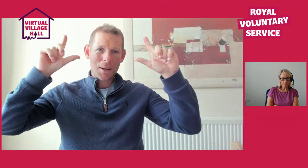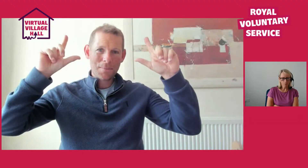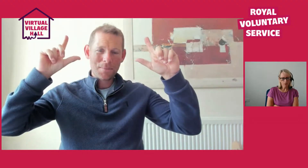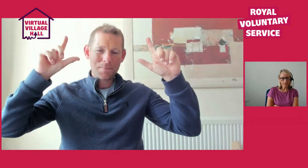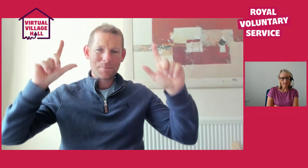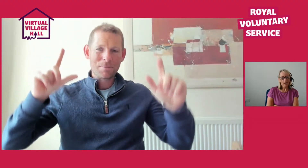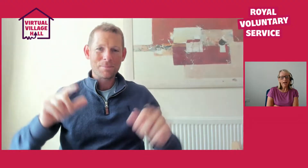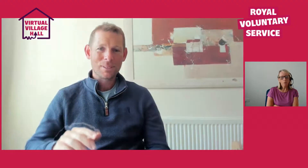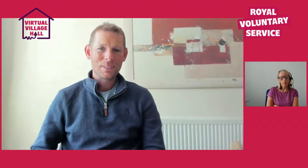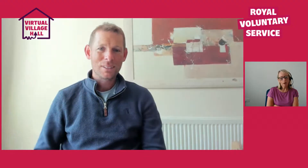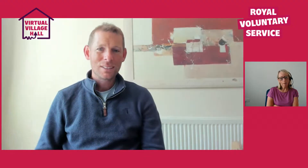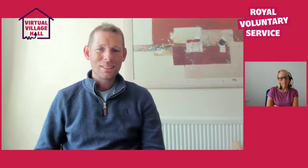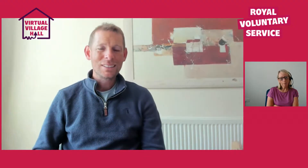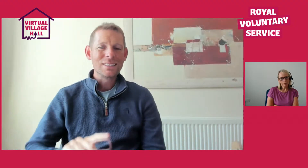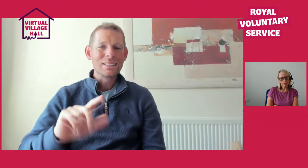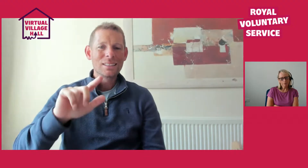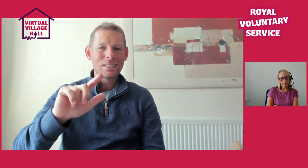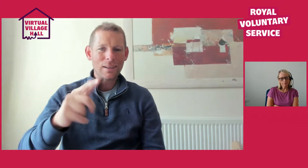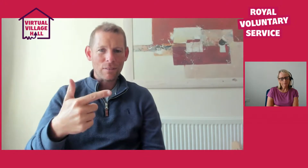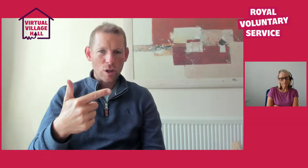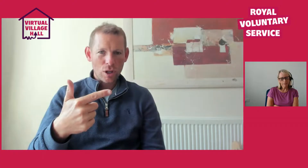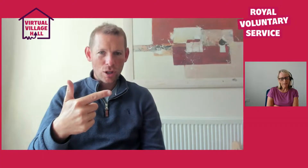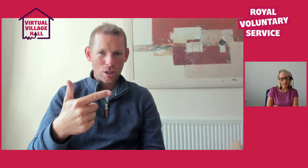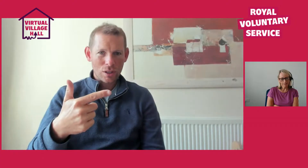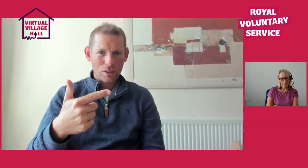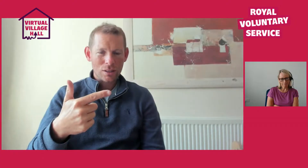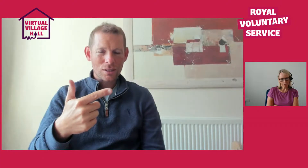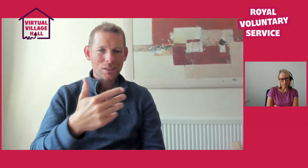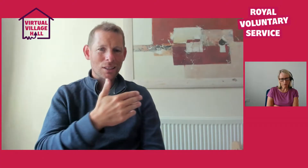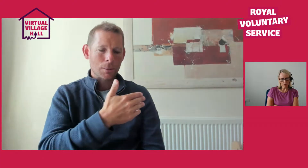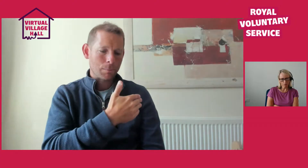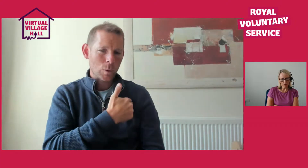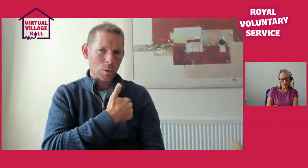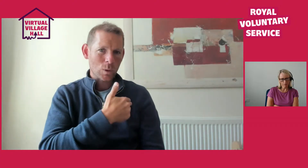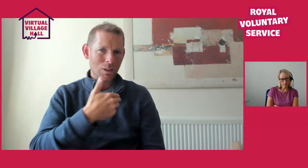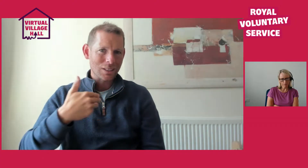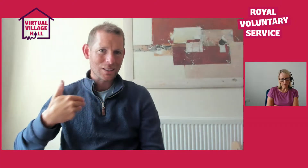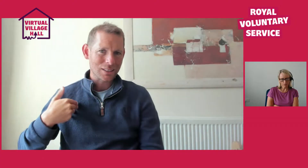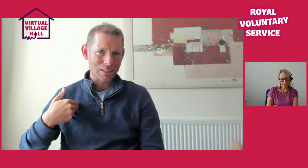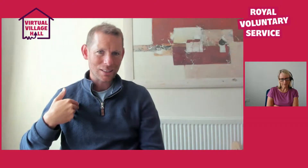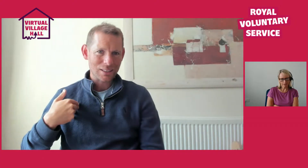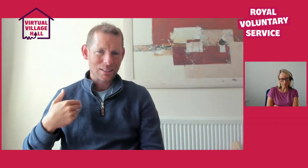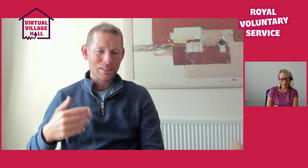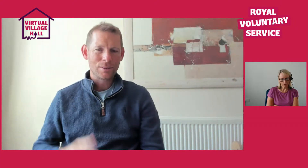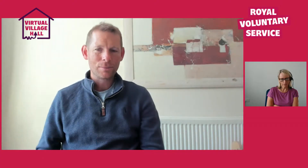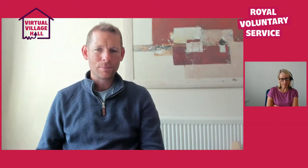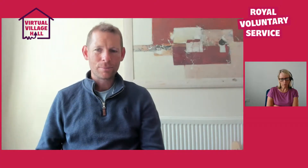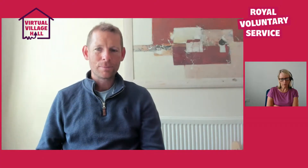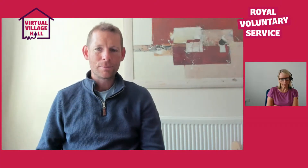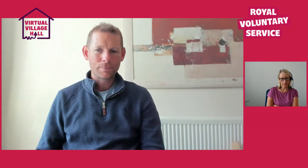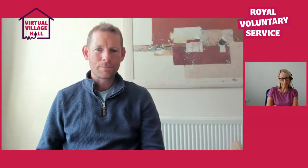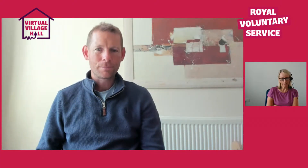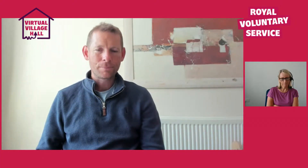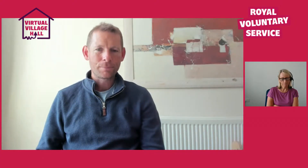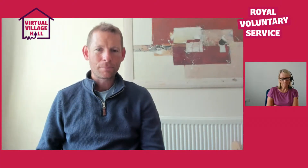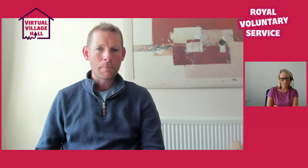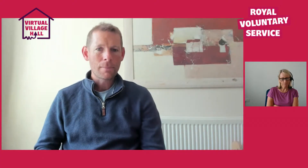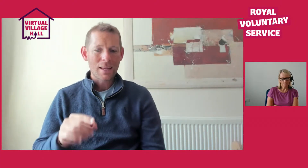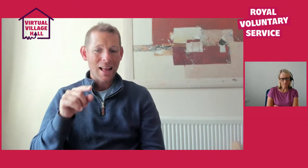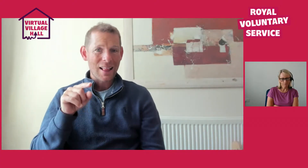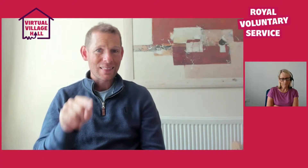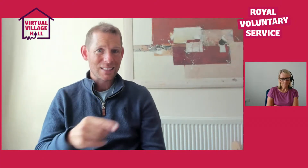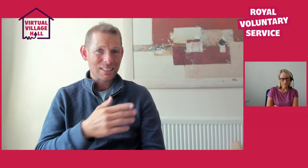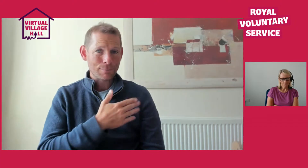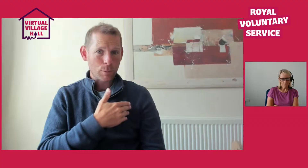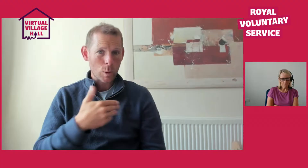So this morning I woke up at 7 o'clock. So at 7 o'clock in the morning.